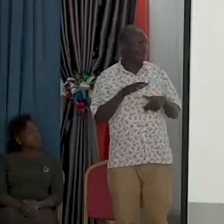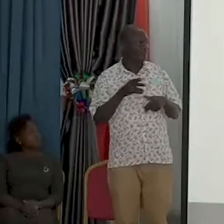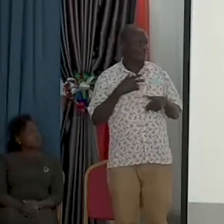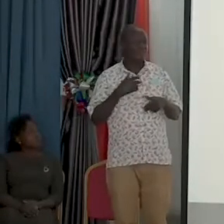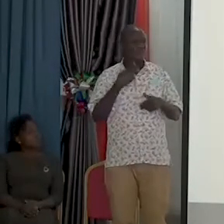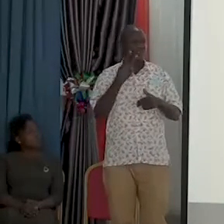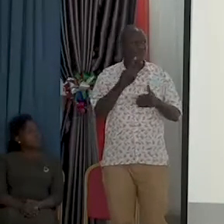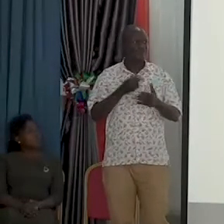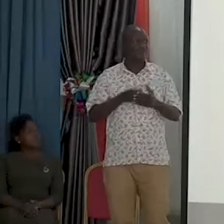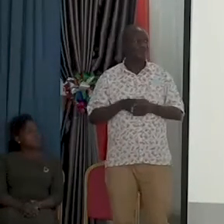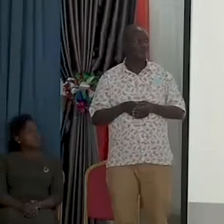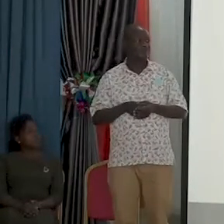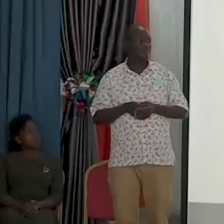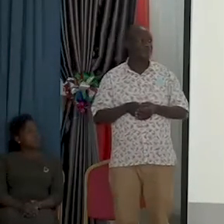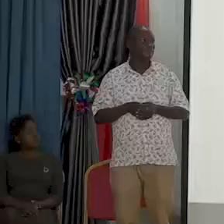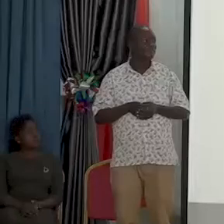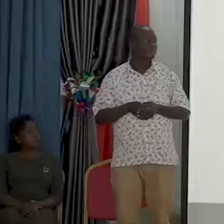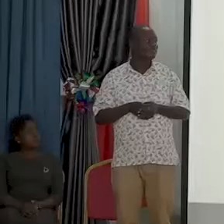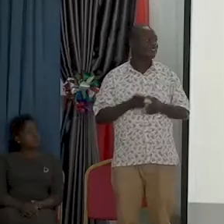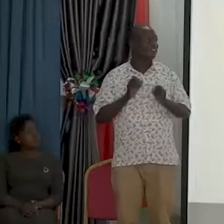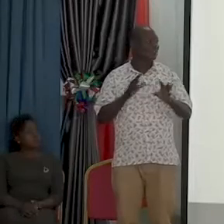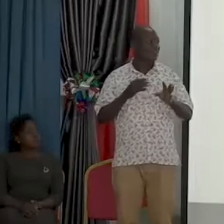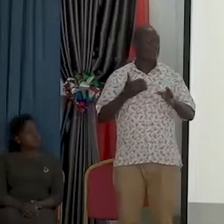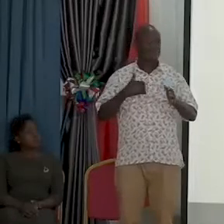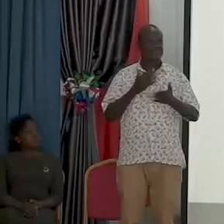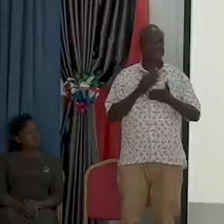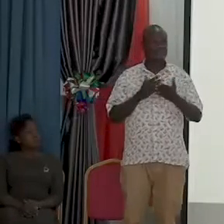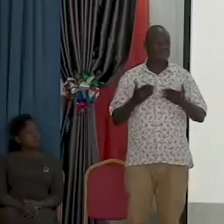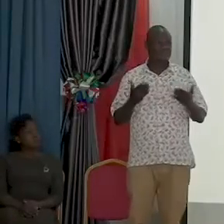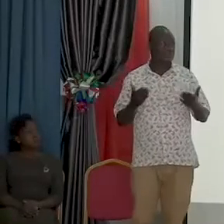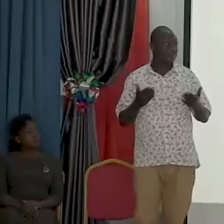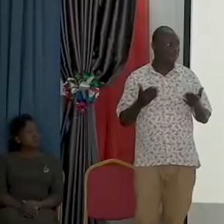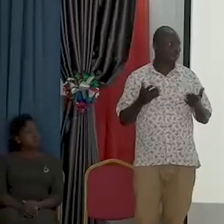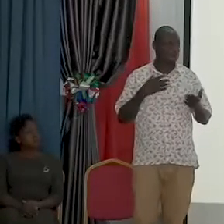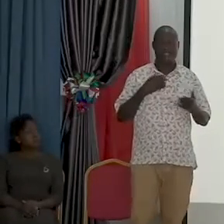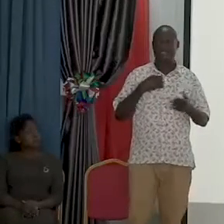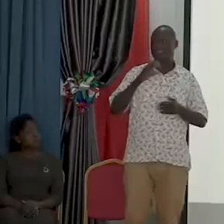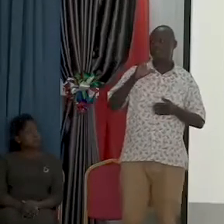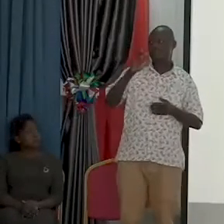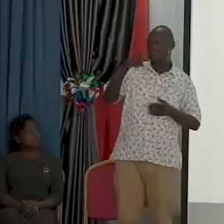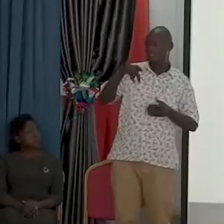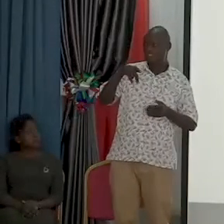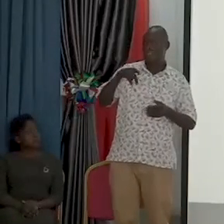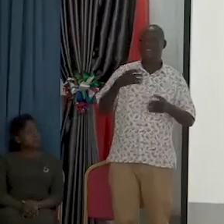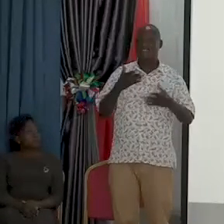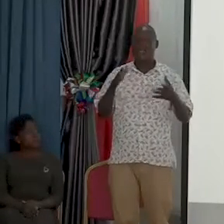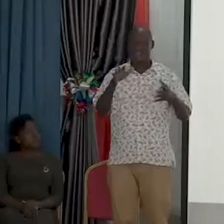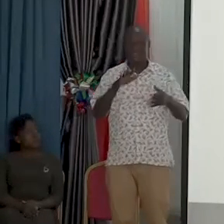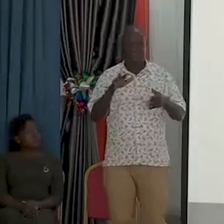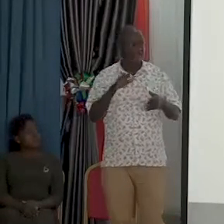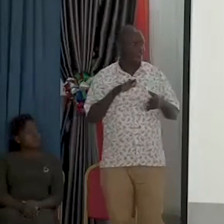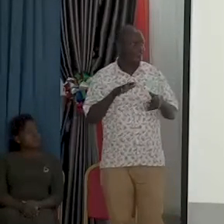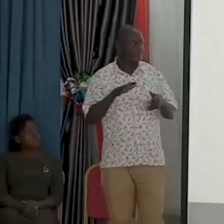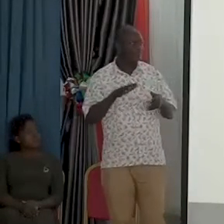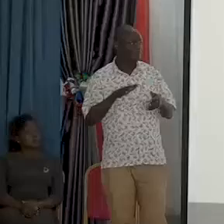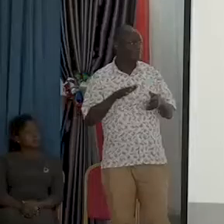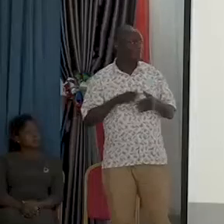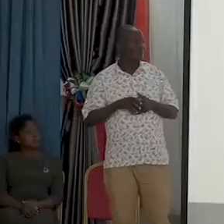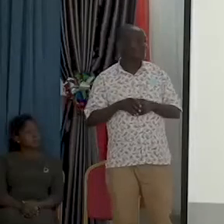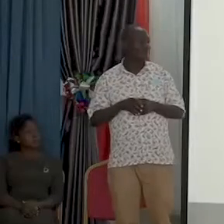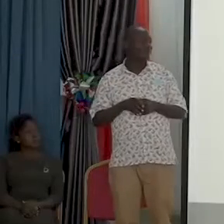vision. If you have someone with cerebral palsy, an area of concern would